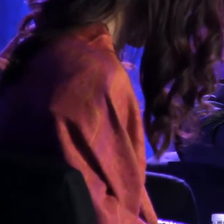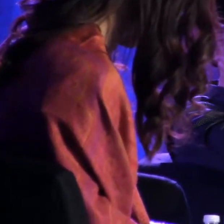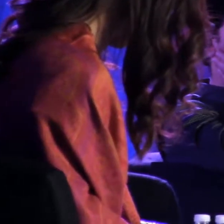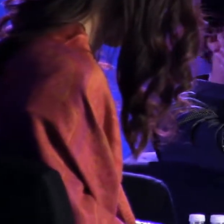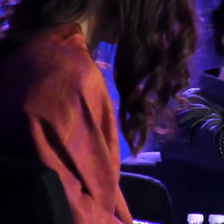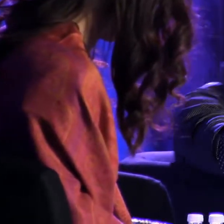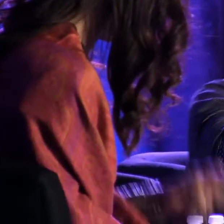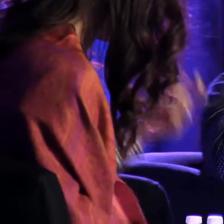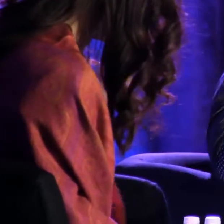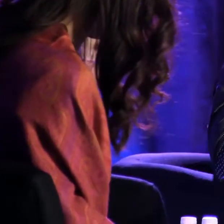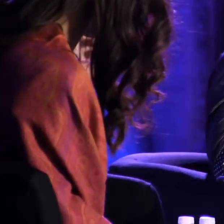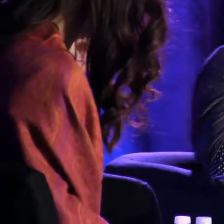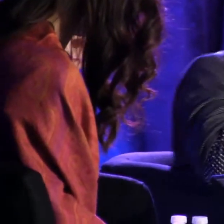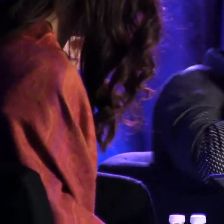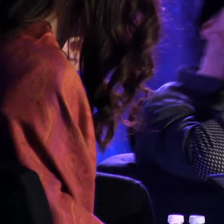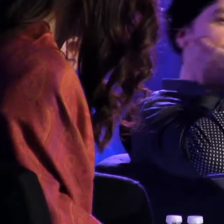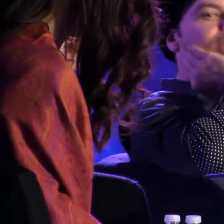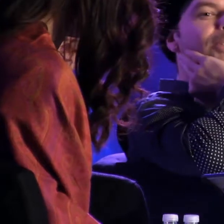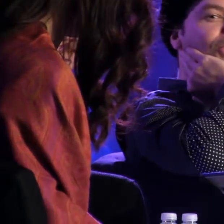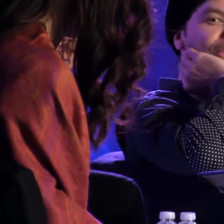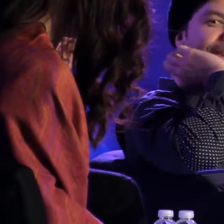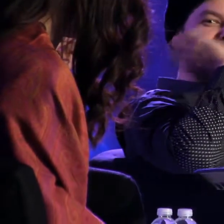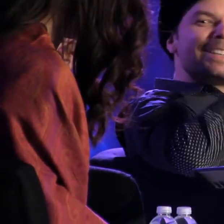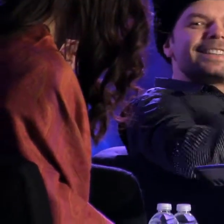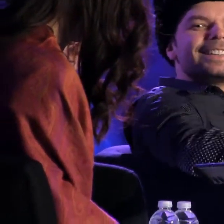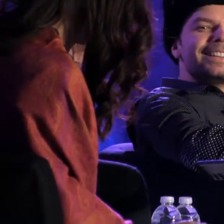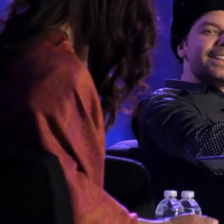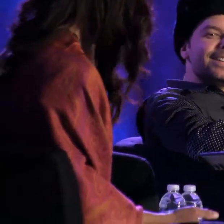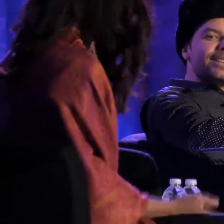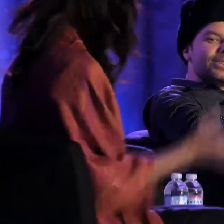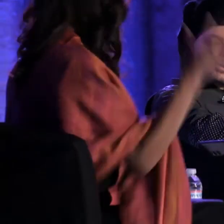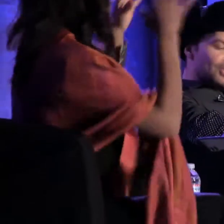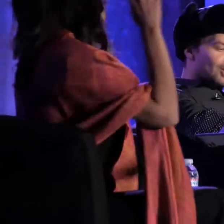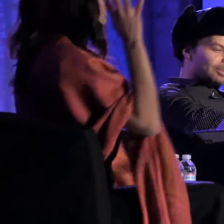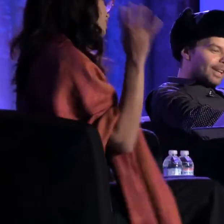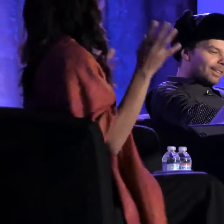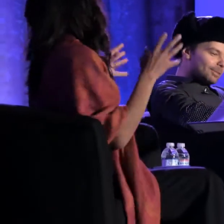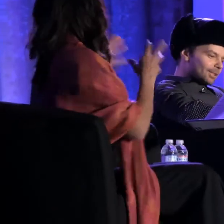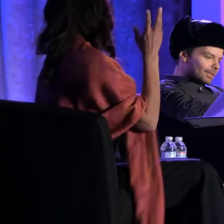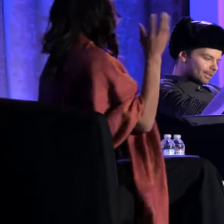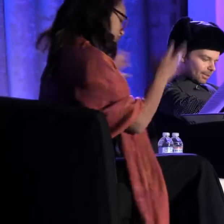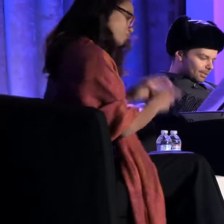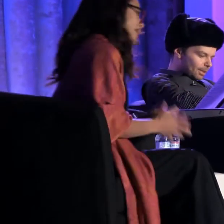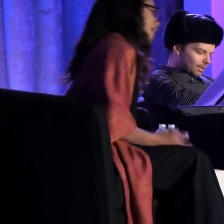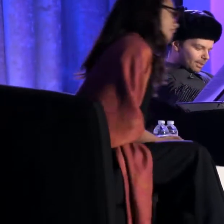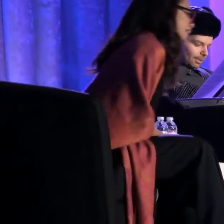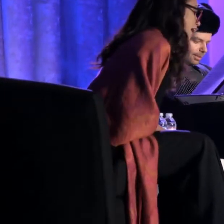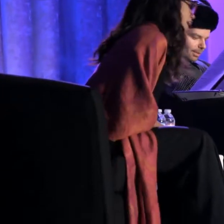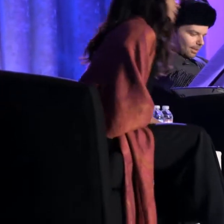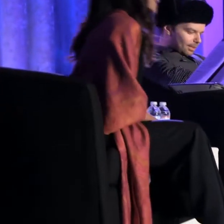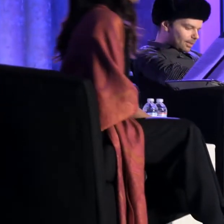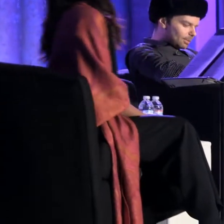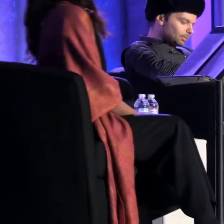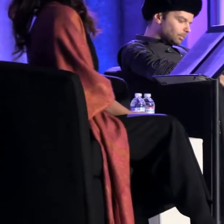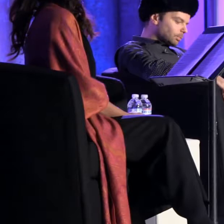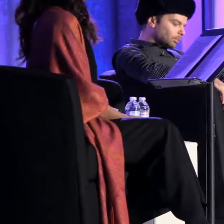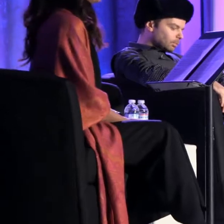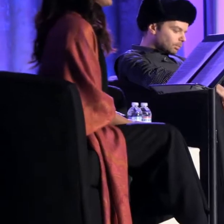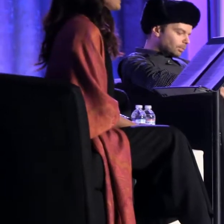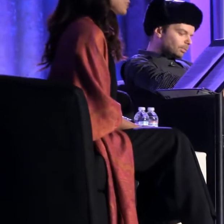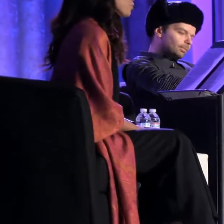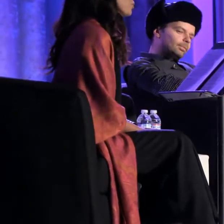day, is that right? And then... That's usually the turnaround. It was just... It was on demand. It was on demand, and